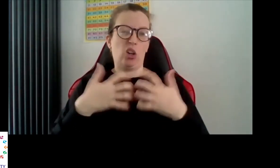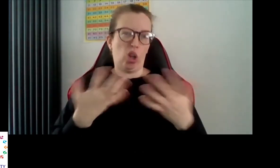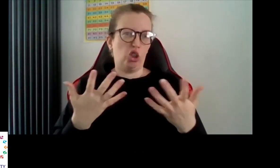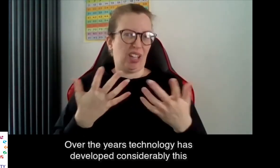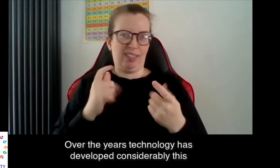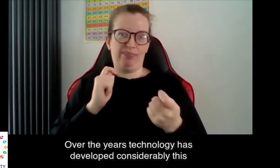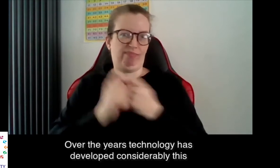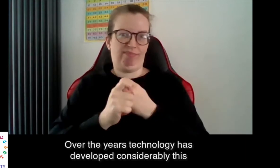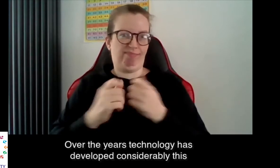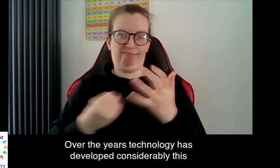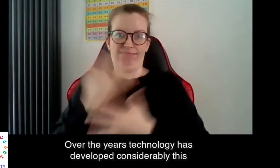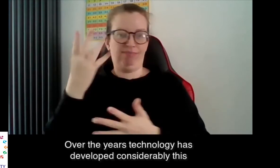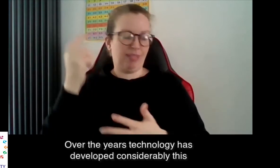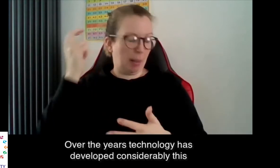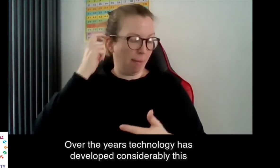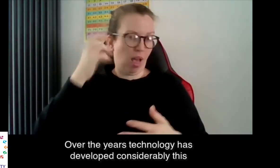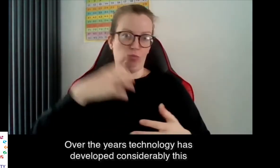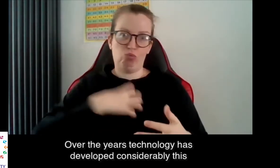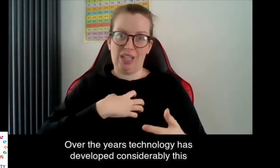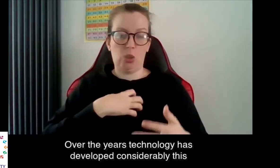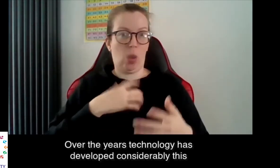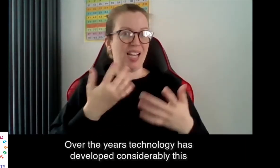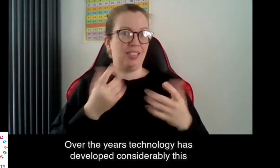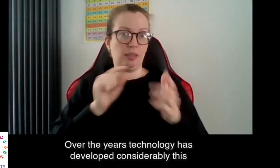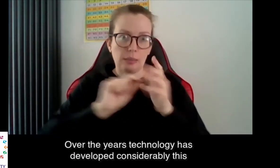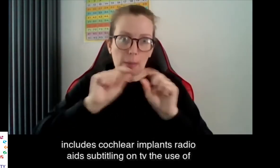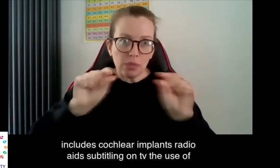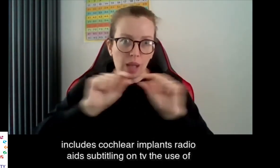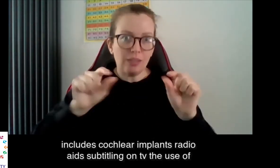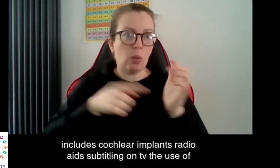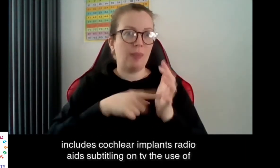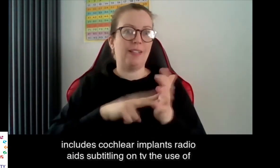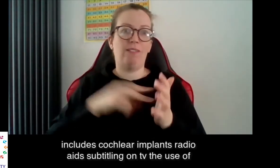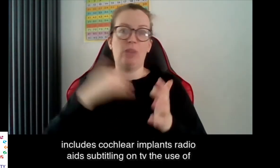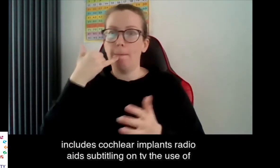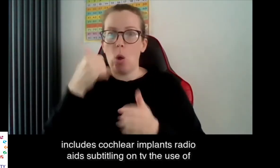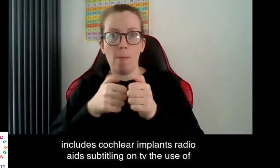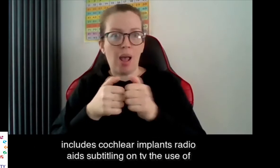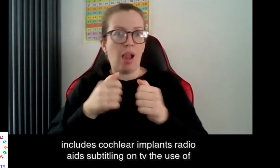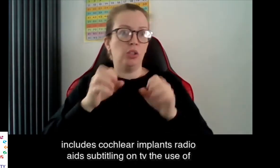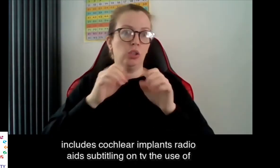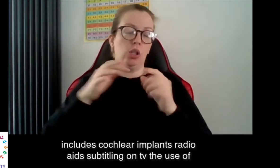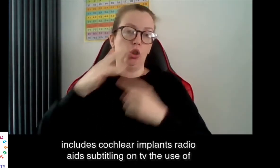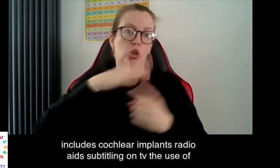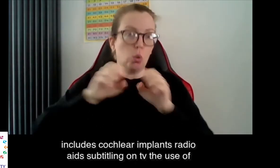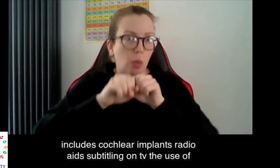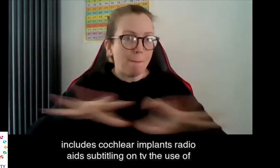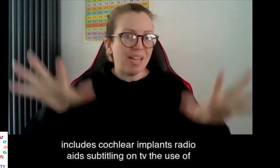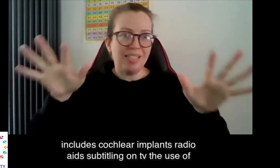Over the years, technology has developed considerably. This includes cochlear implants, radio aids, subtitling on TV, the use of